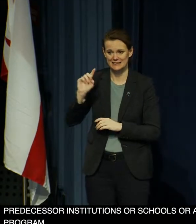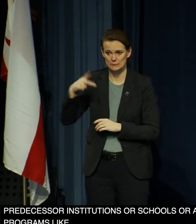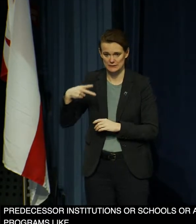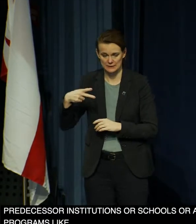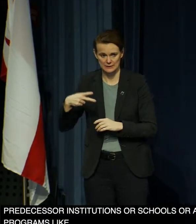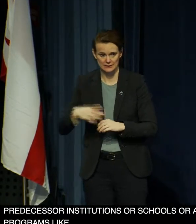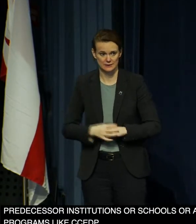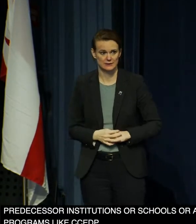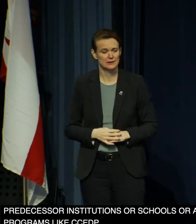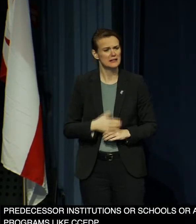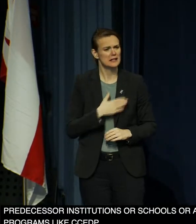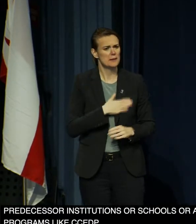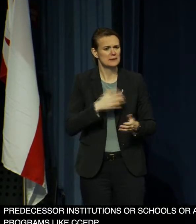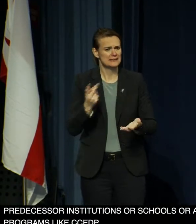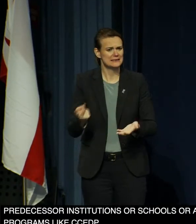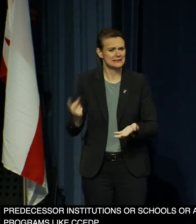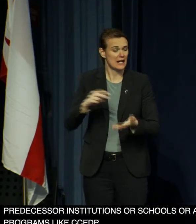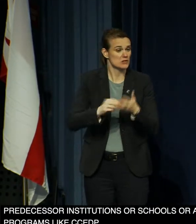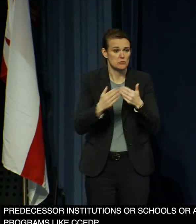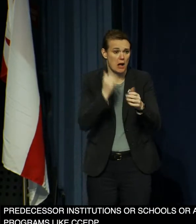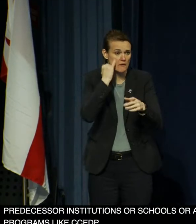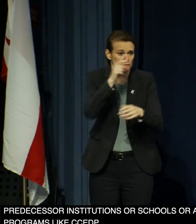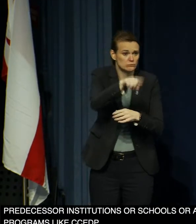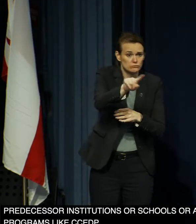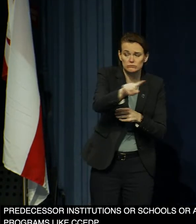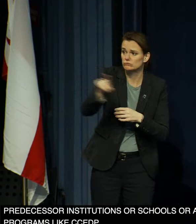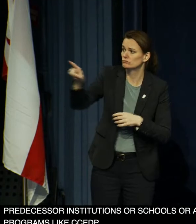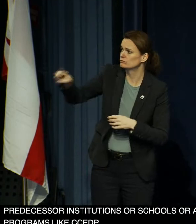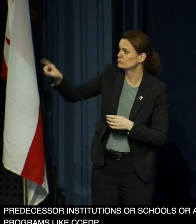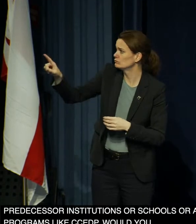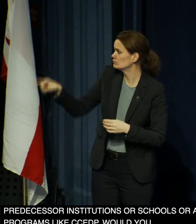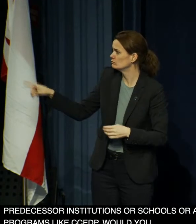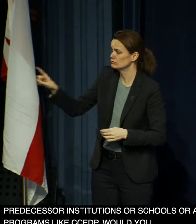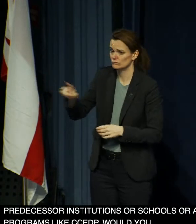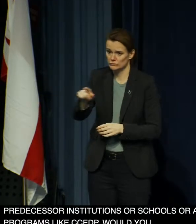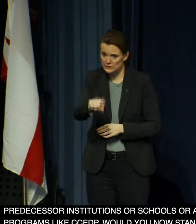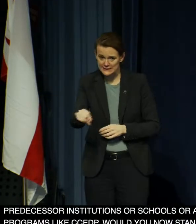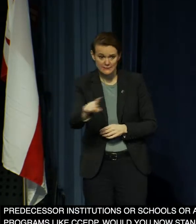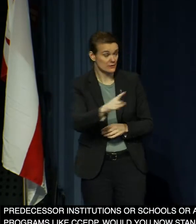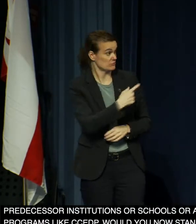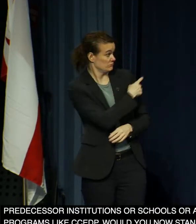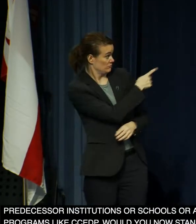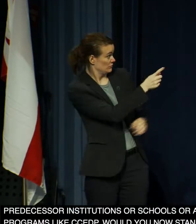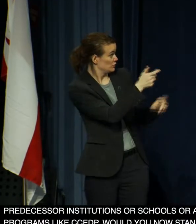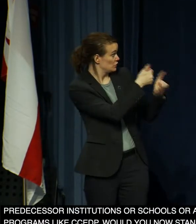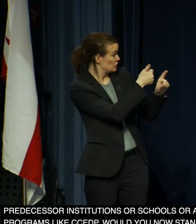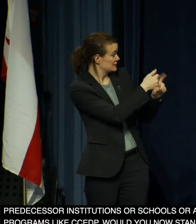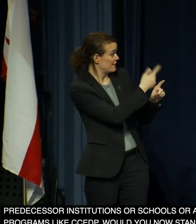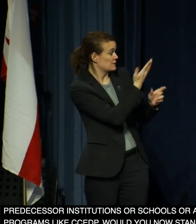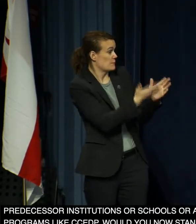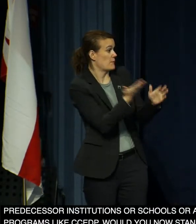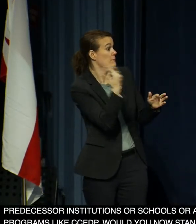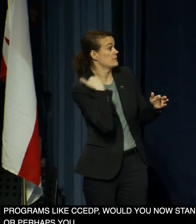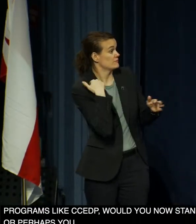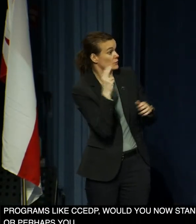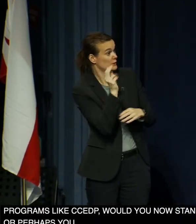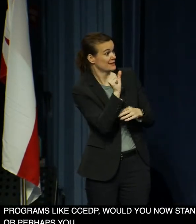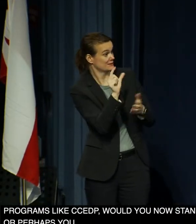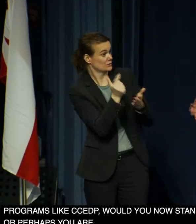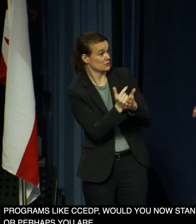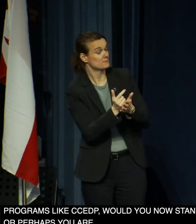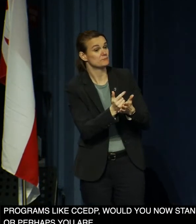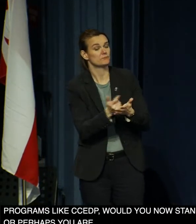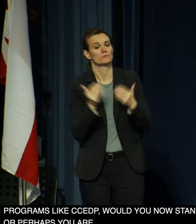CCEDP, would you now stand, whether you're in the audience, whether you're on the stage, or perhaps you're a graduate for whom this is not your first graduation,